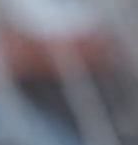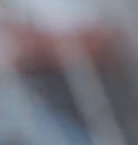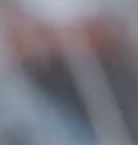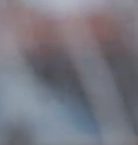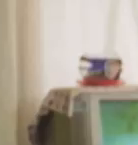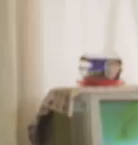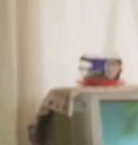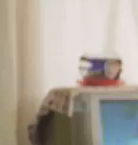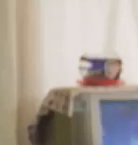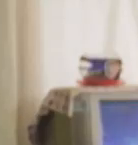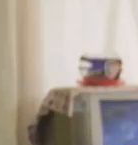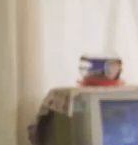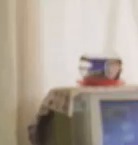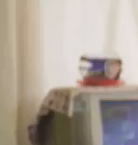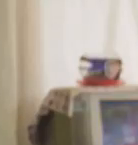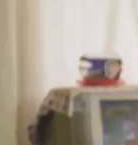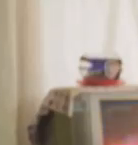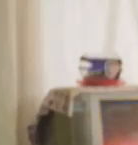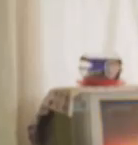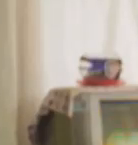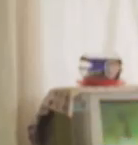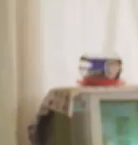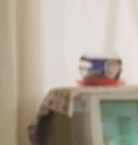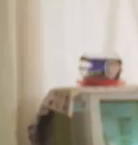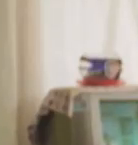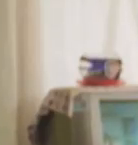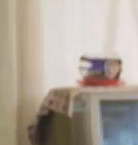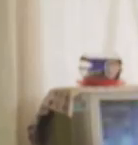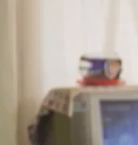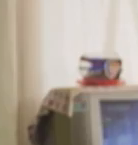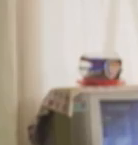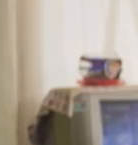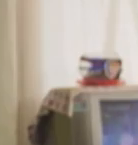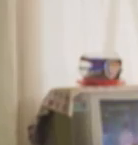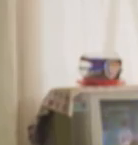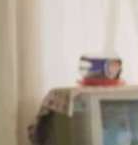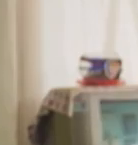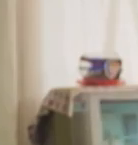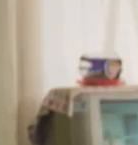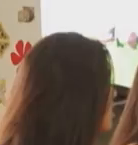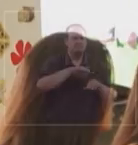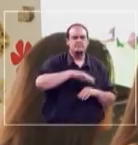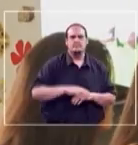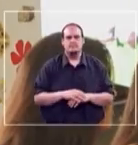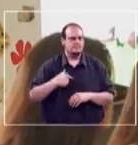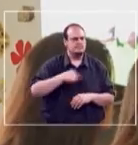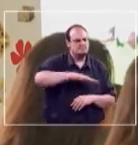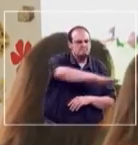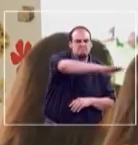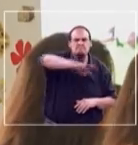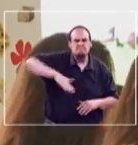them. When I was a little girl, I really liked to look at them and to try to learn through the pictures.